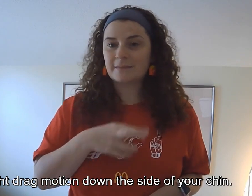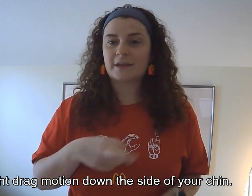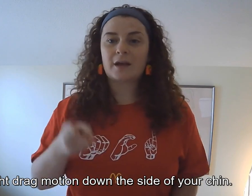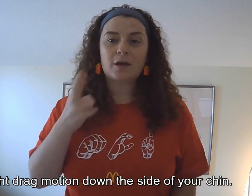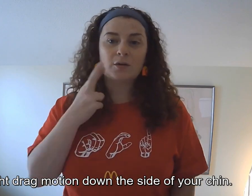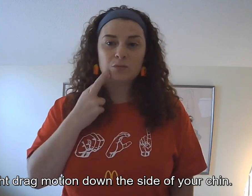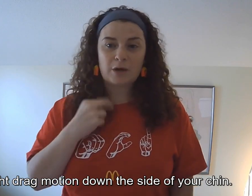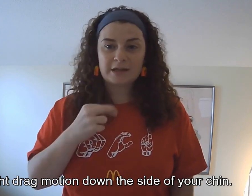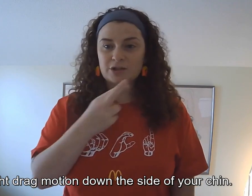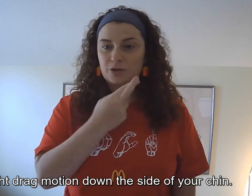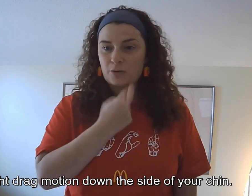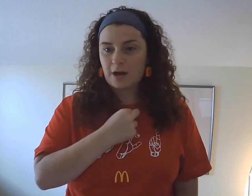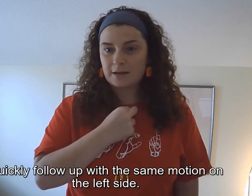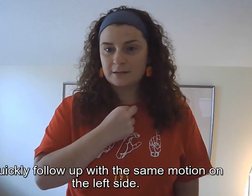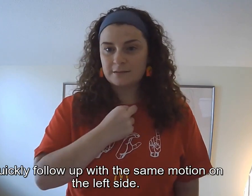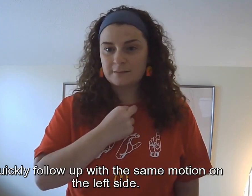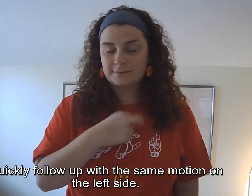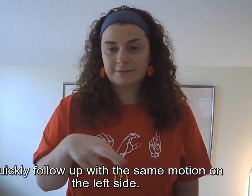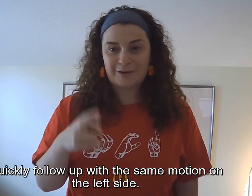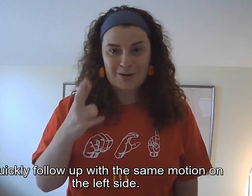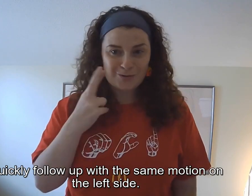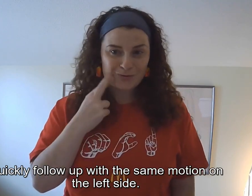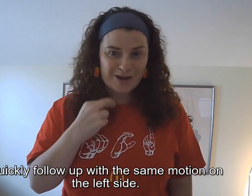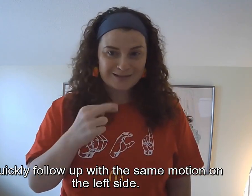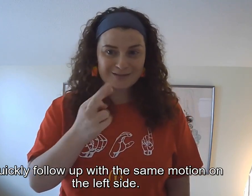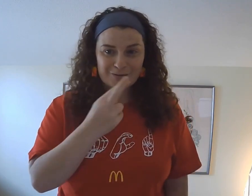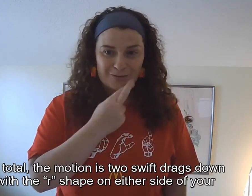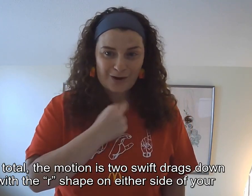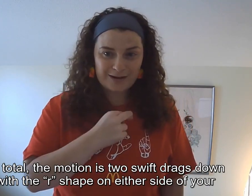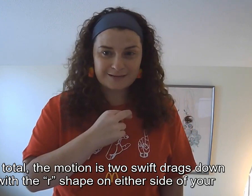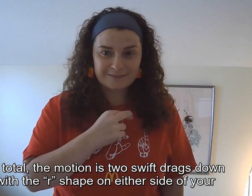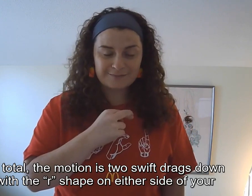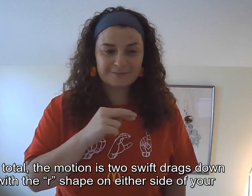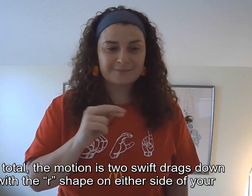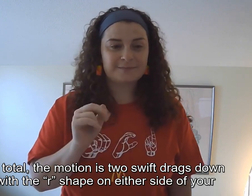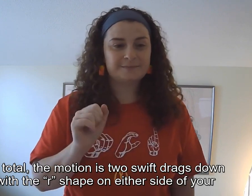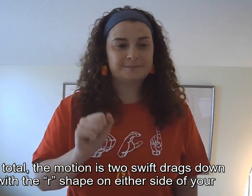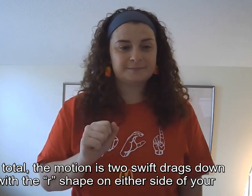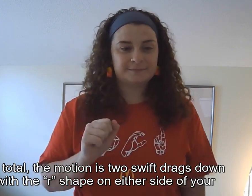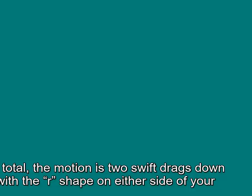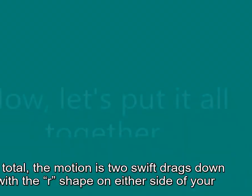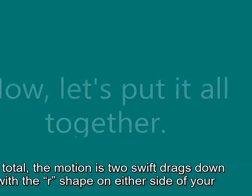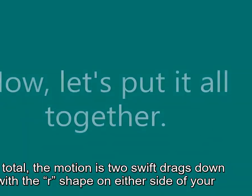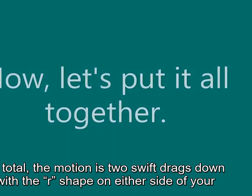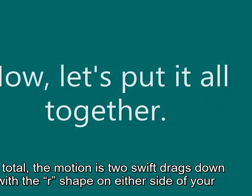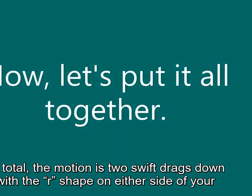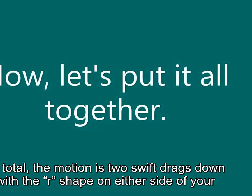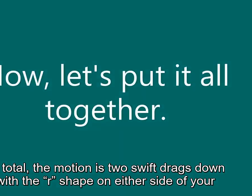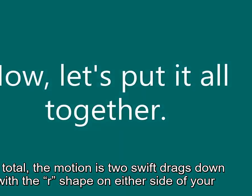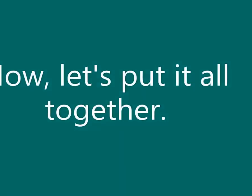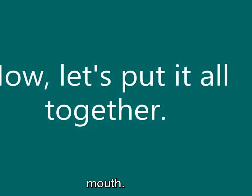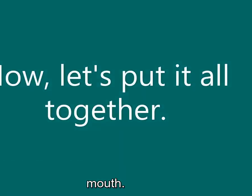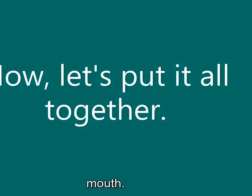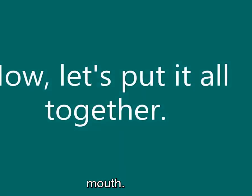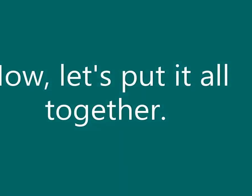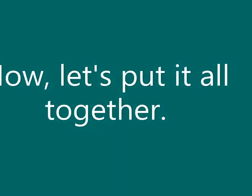slight drag motion down on the side of your chin. Quickly follow up on the other side. In total, it's two swift drags down with the letter R.